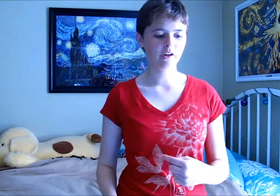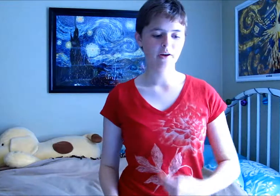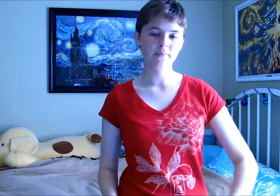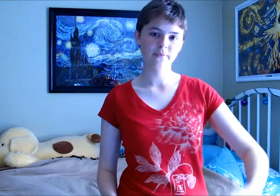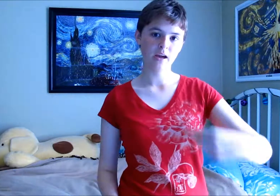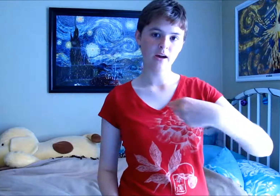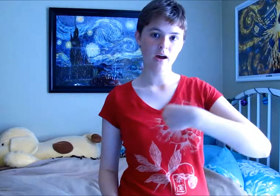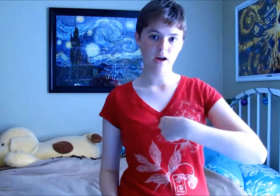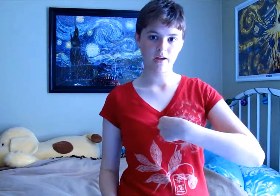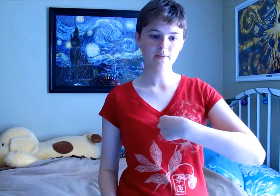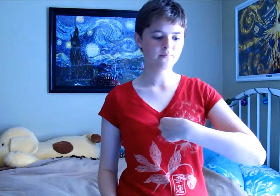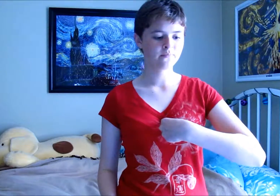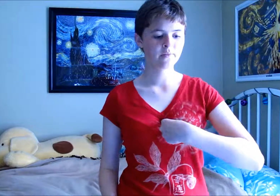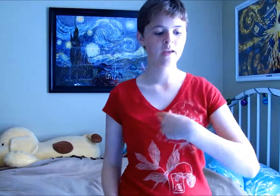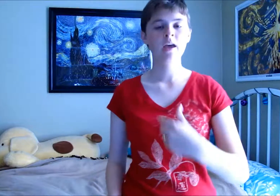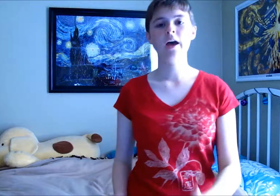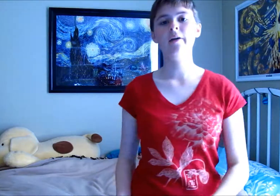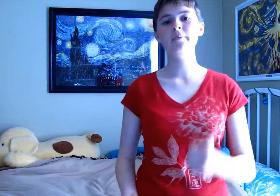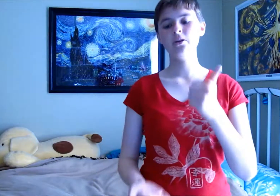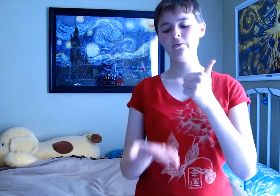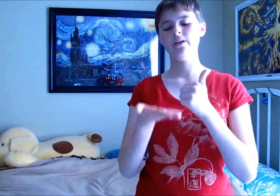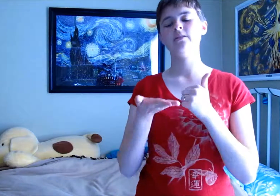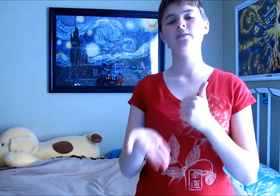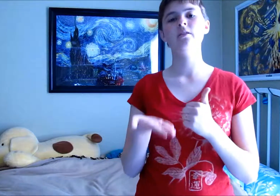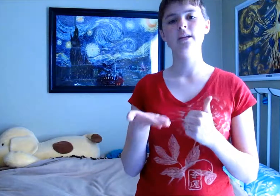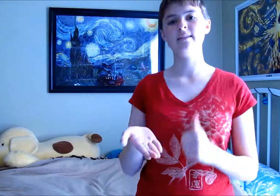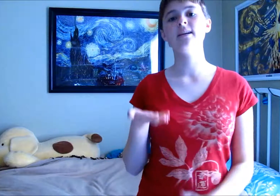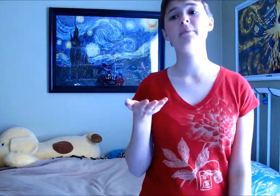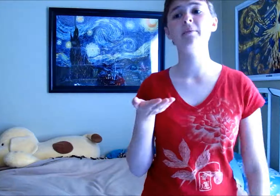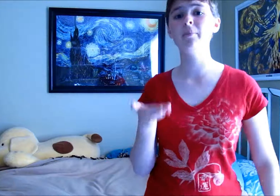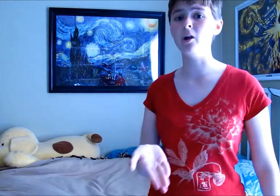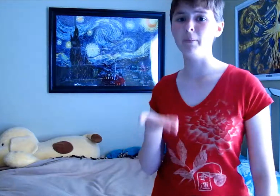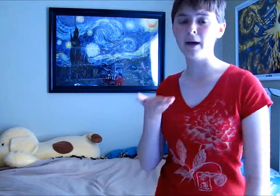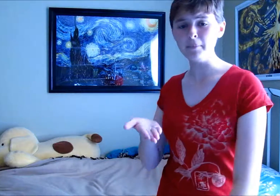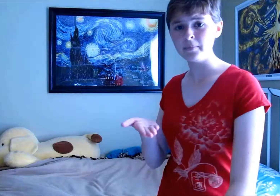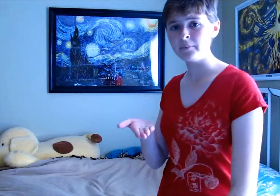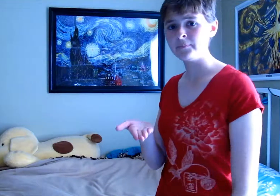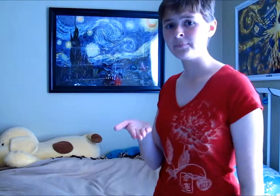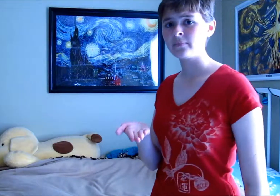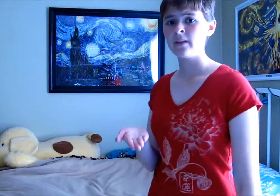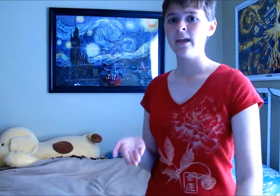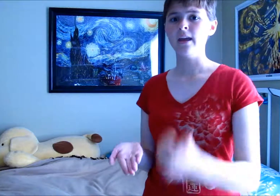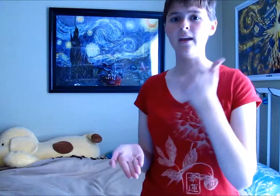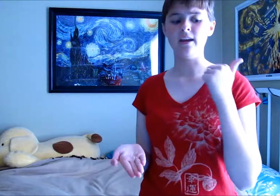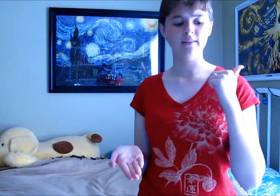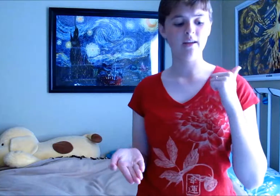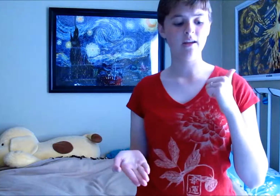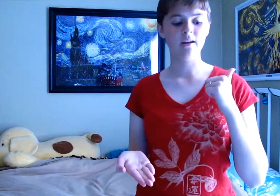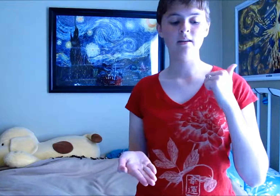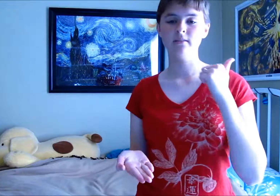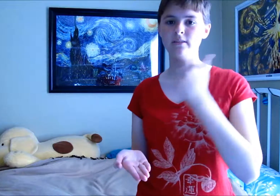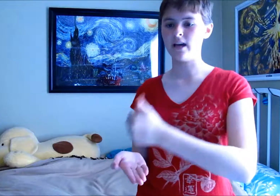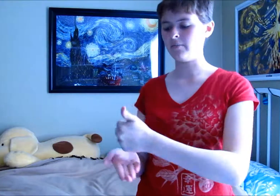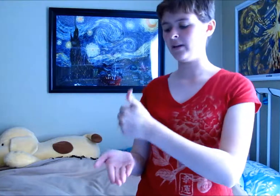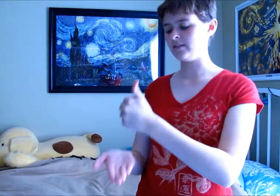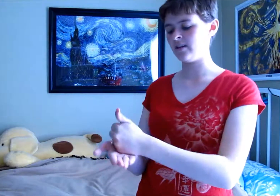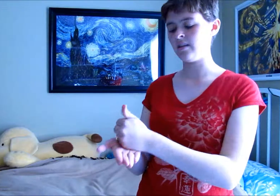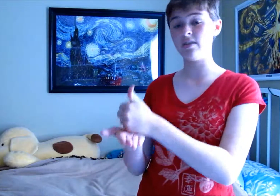earlier? I. Help you is non-dominant palm up, and then dominant